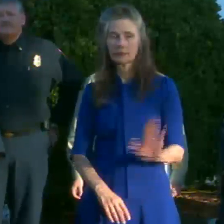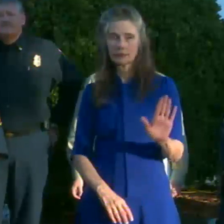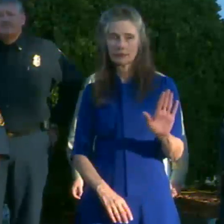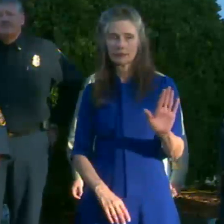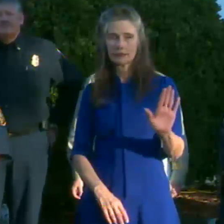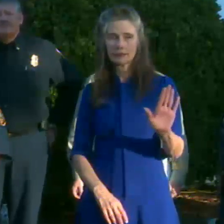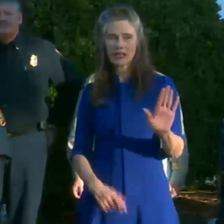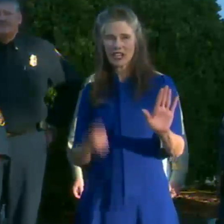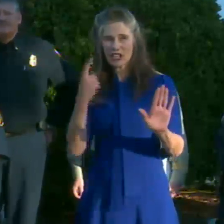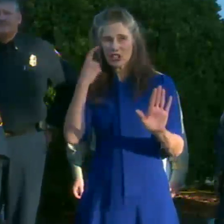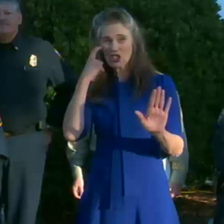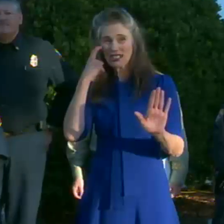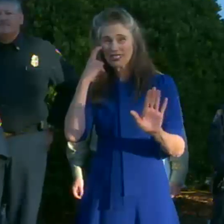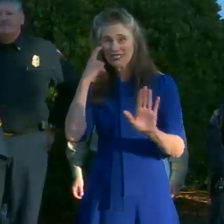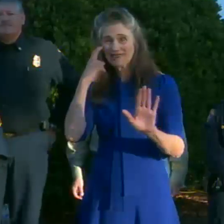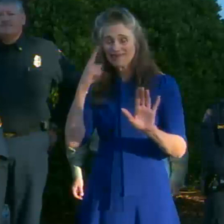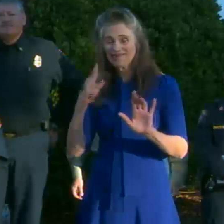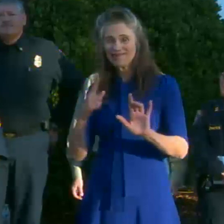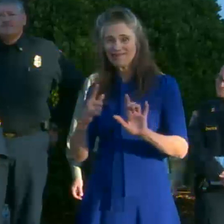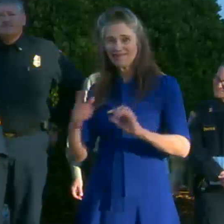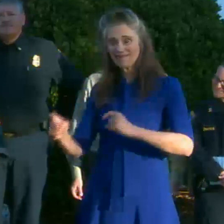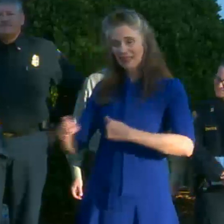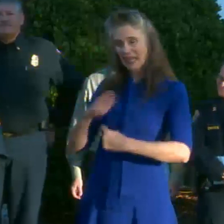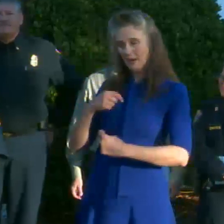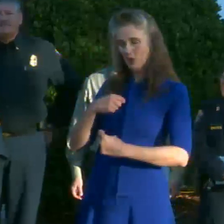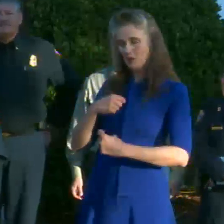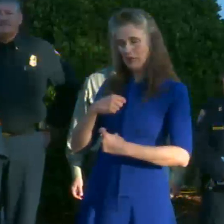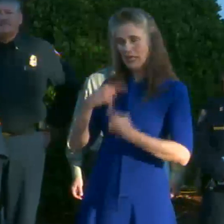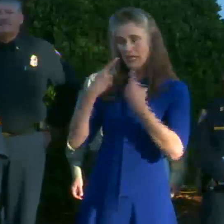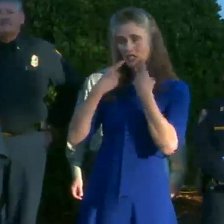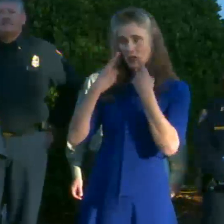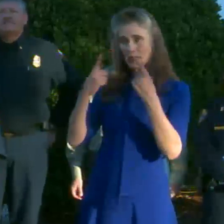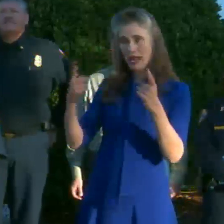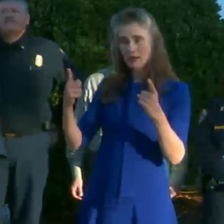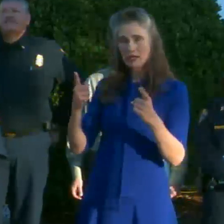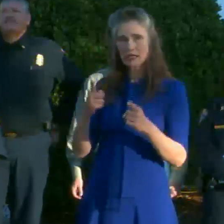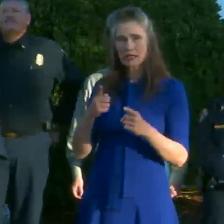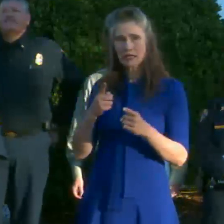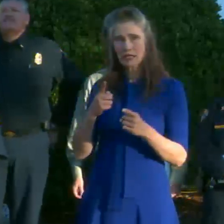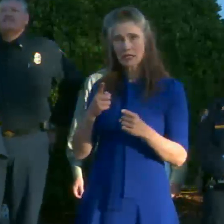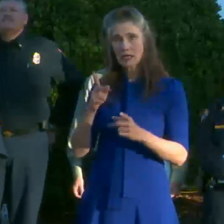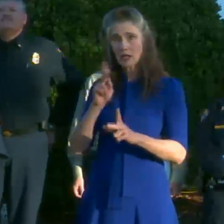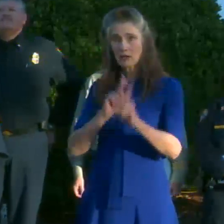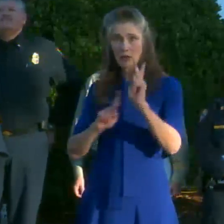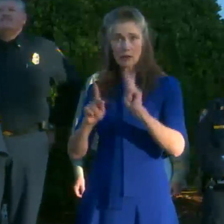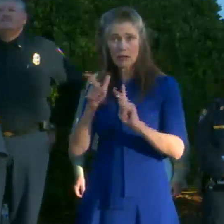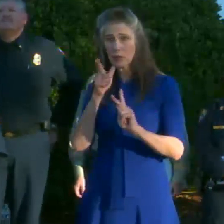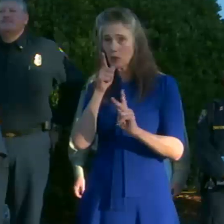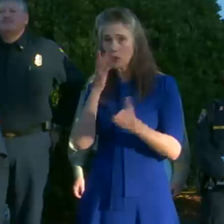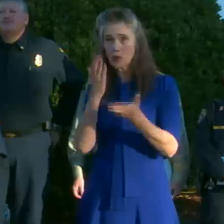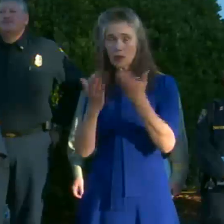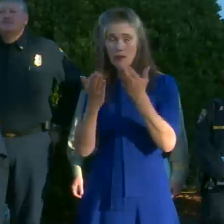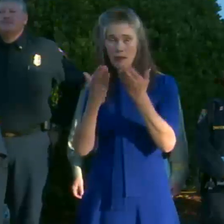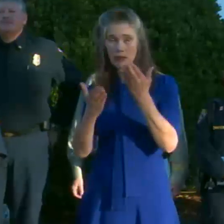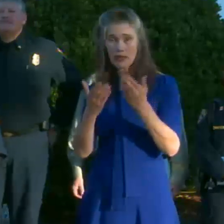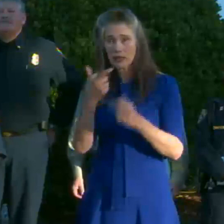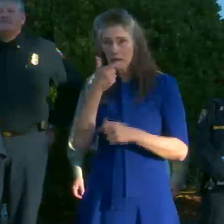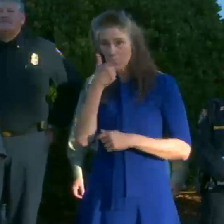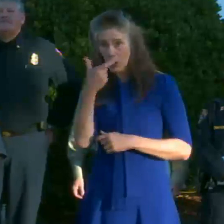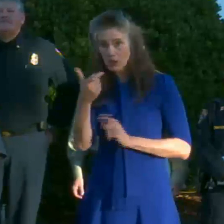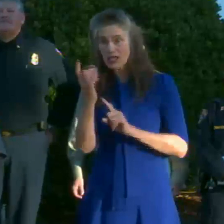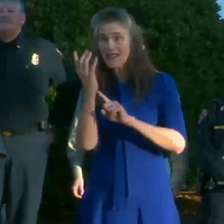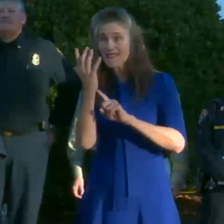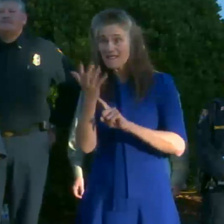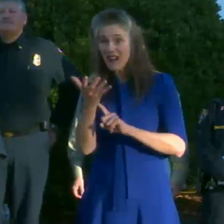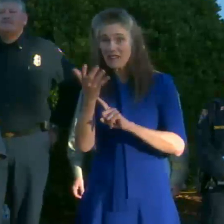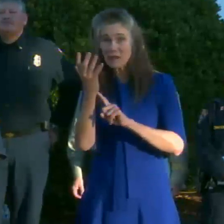This just came to me, and I just want to announce it just so it can get out there to people that may be watching or in the local area. In about 5